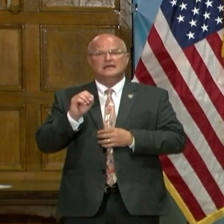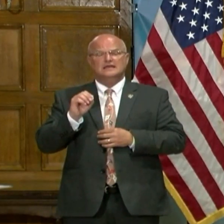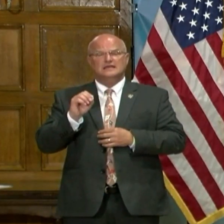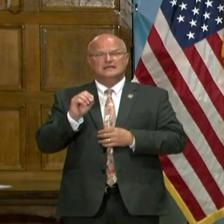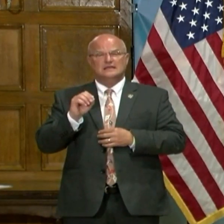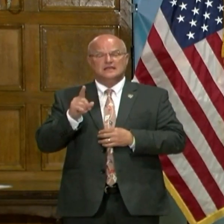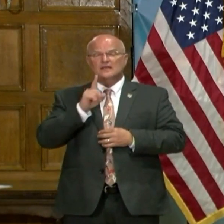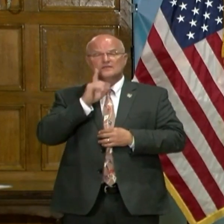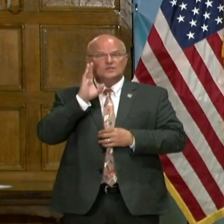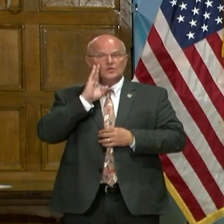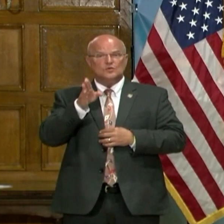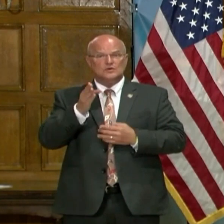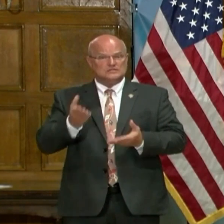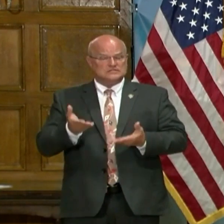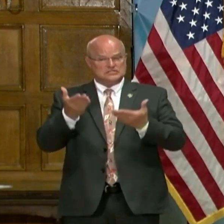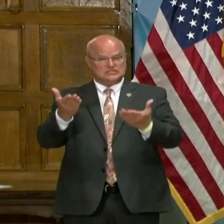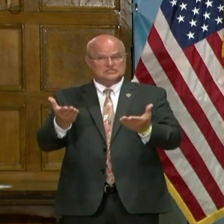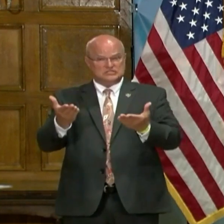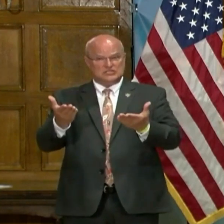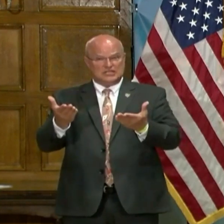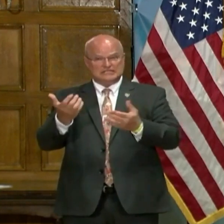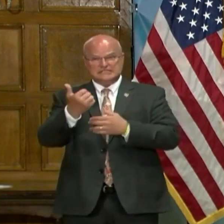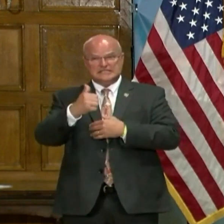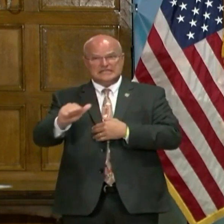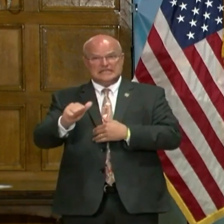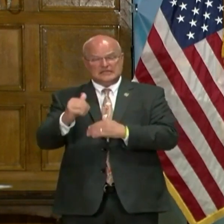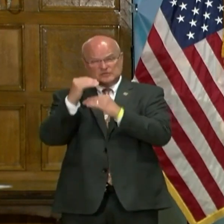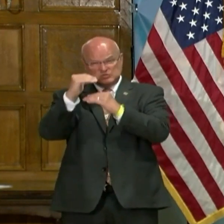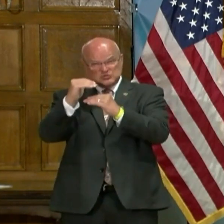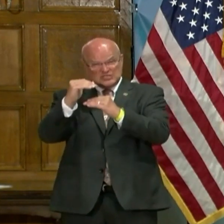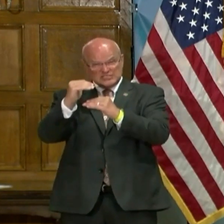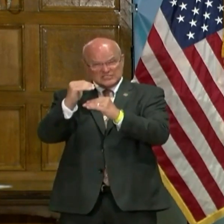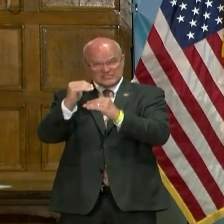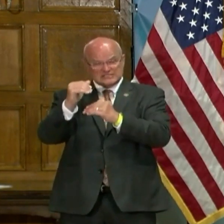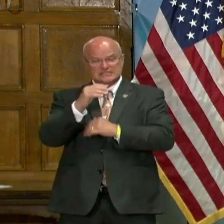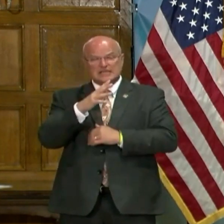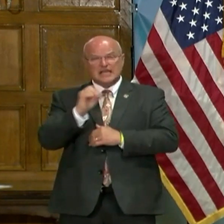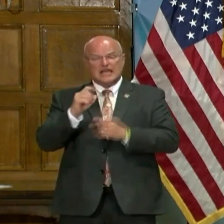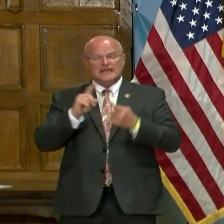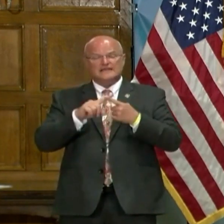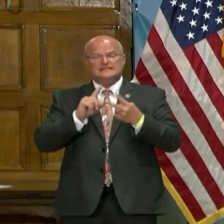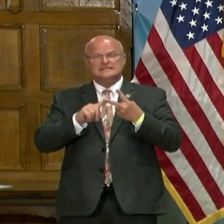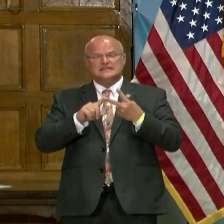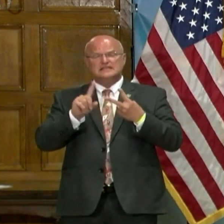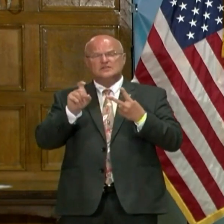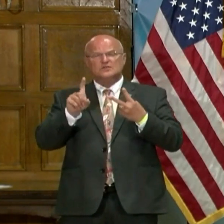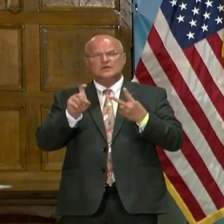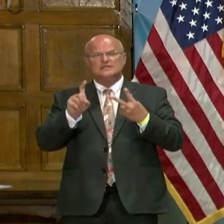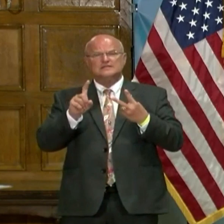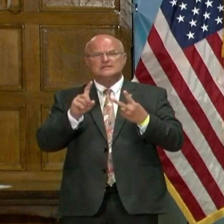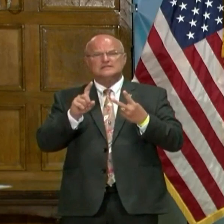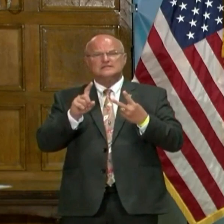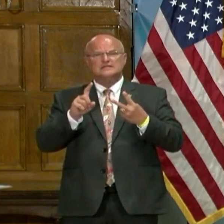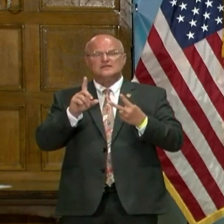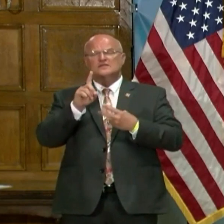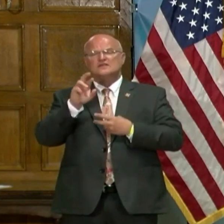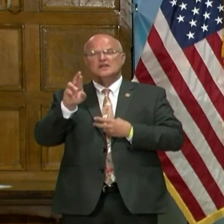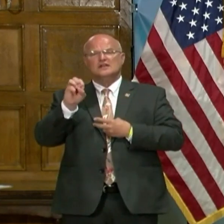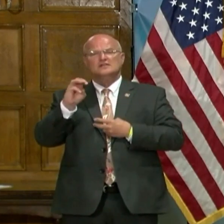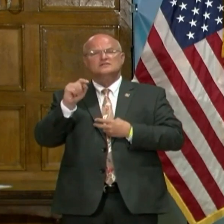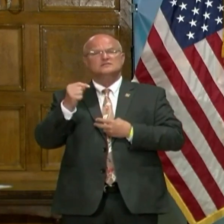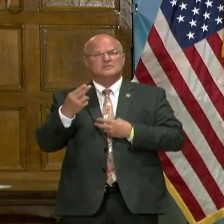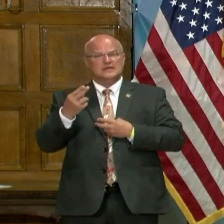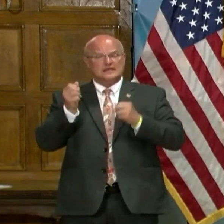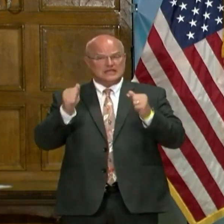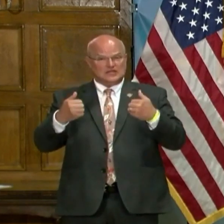if you are going to suggest any restrictions. And the second question that I have for Dr. Smith is that if